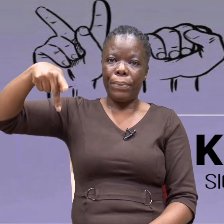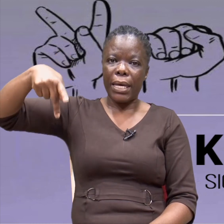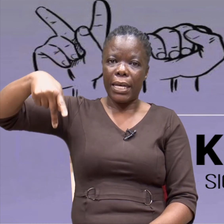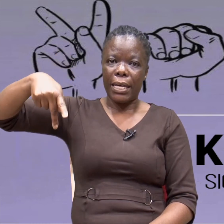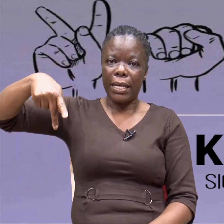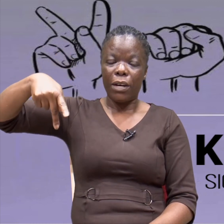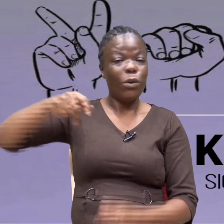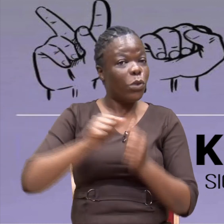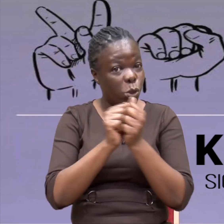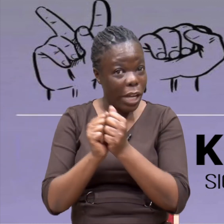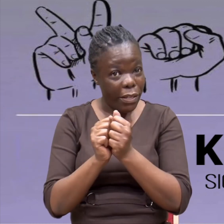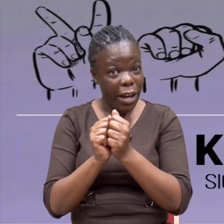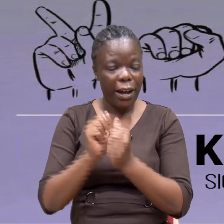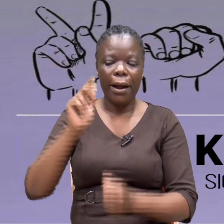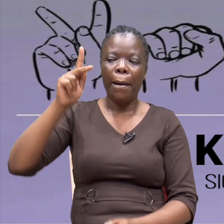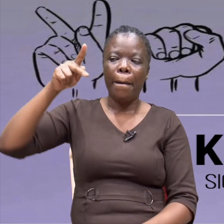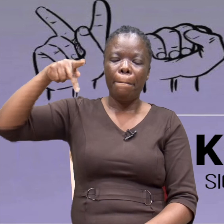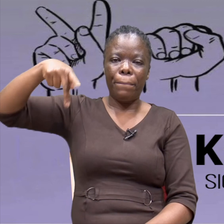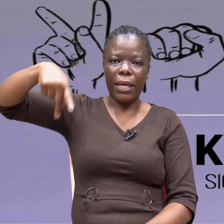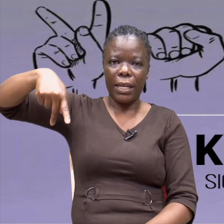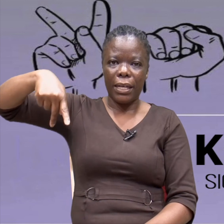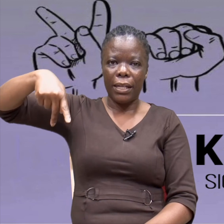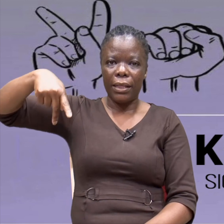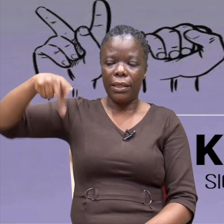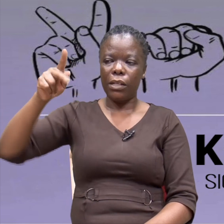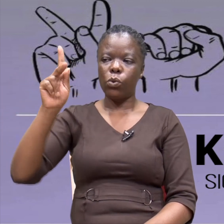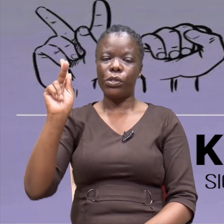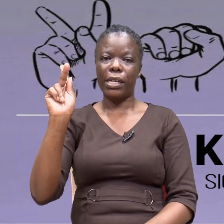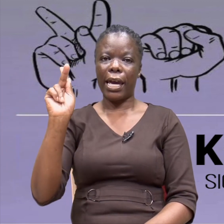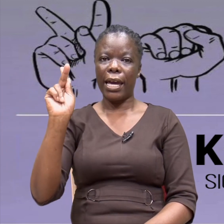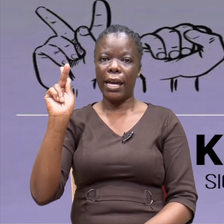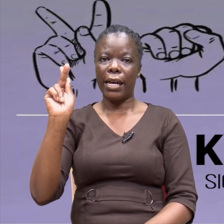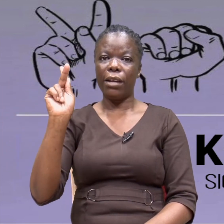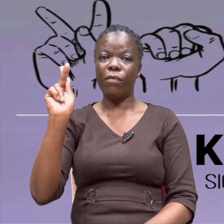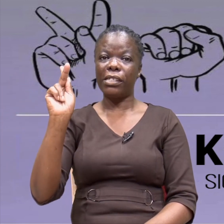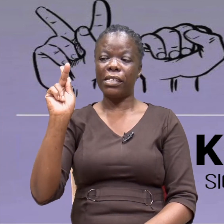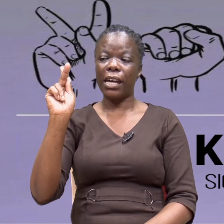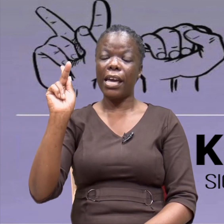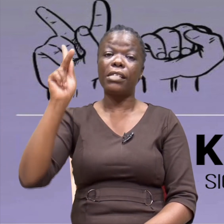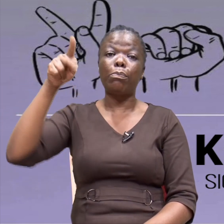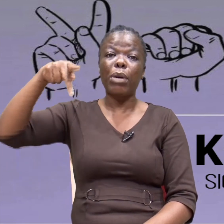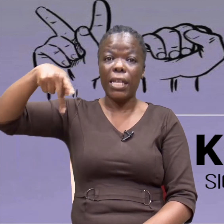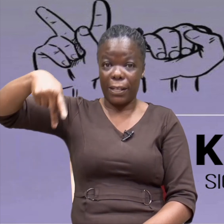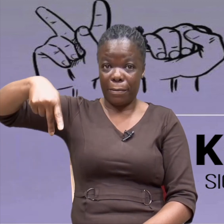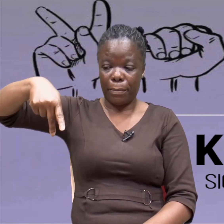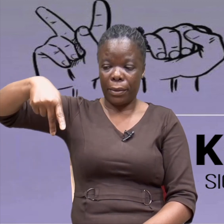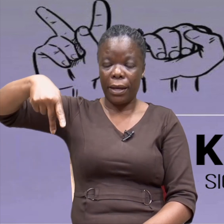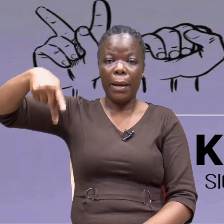P. We do it together. P. This was K. Inverted K is P.